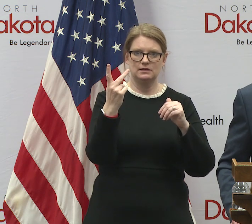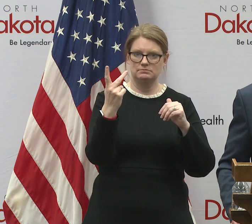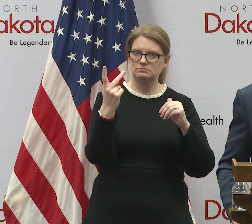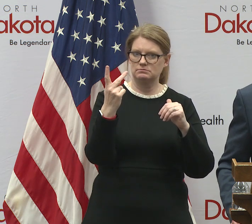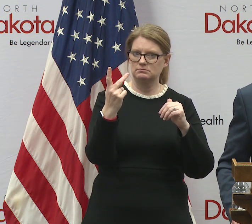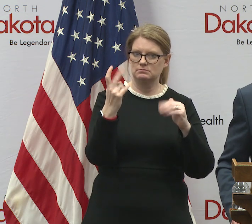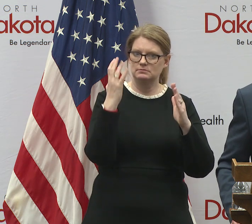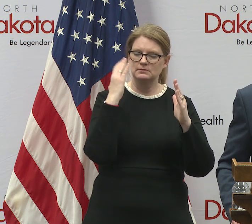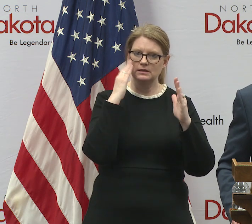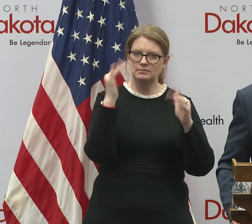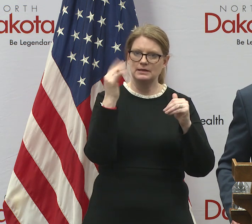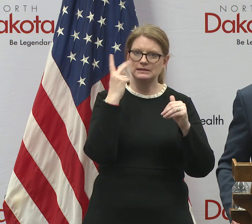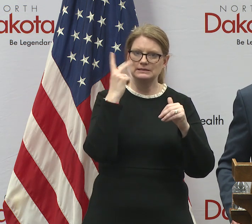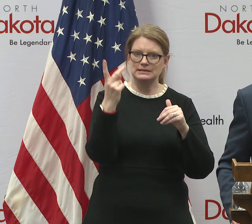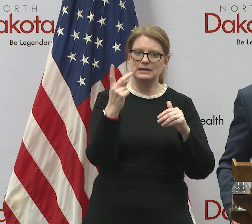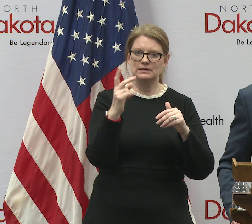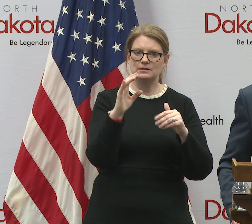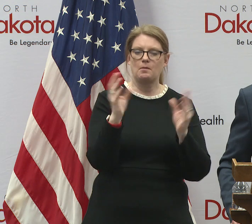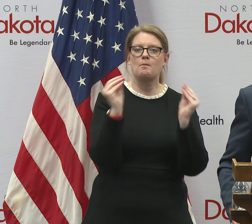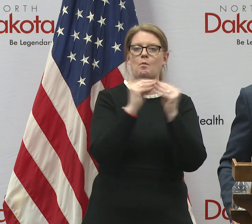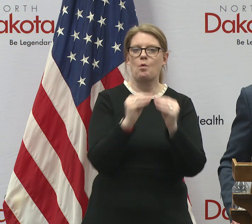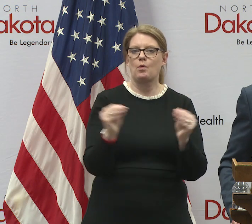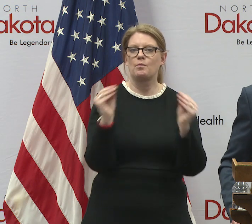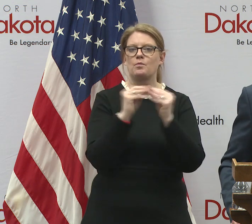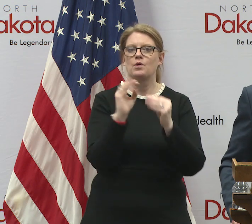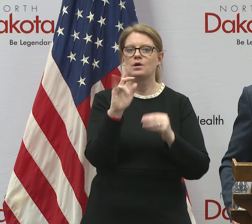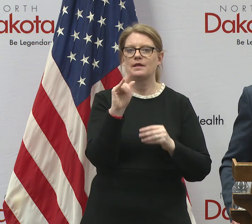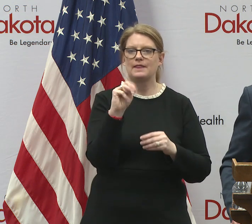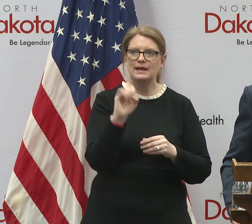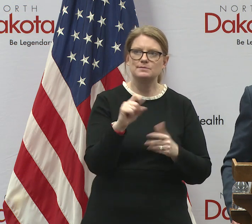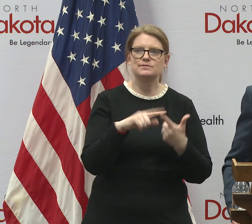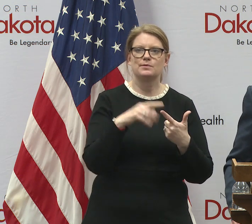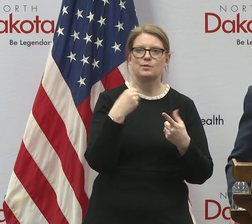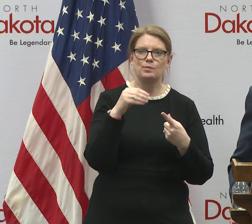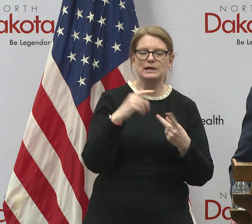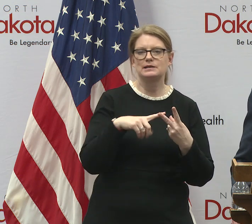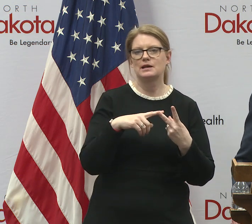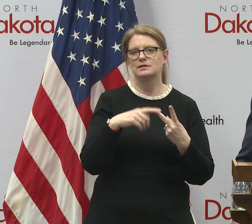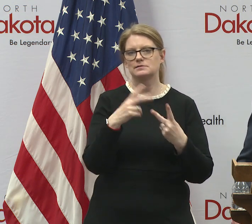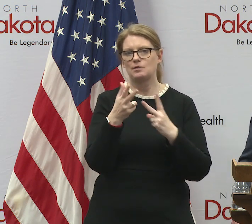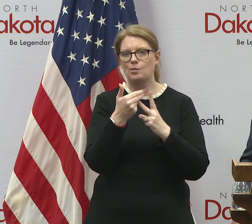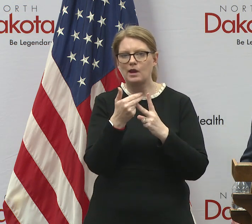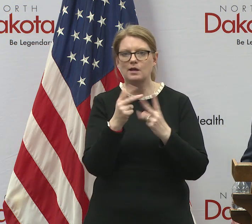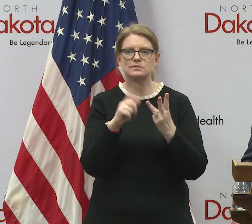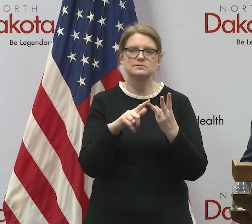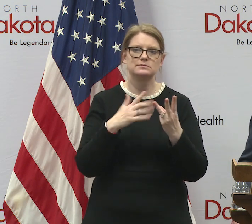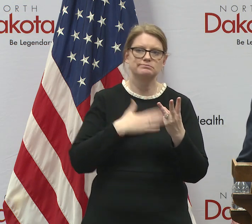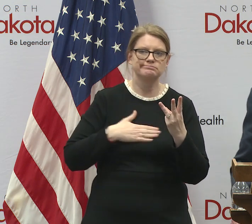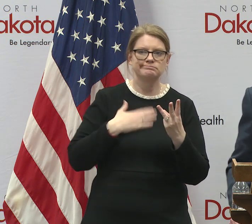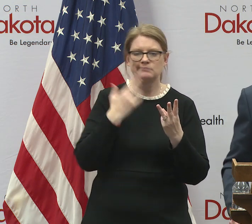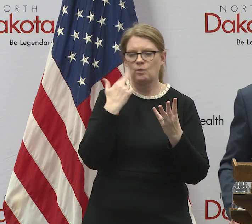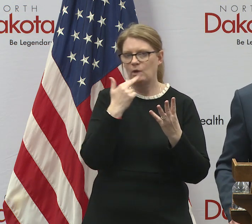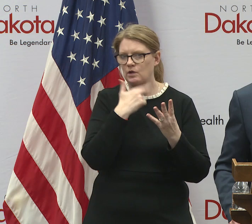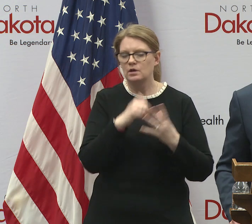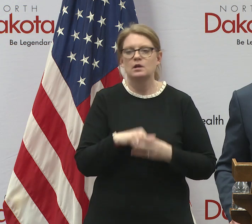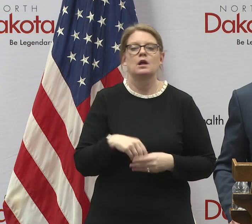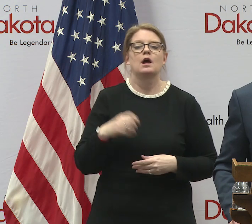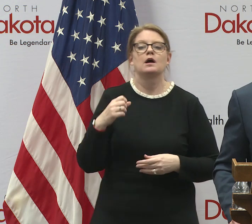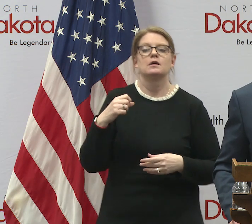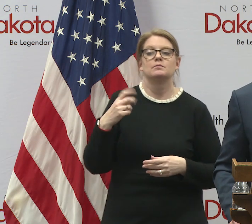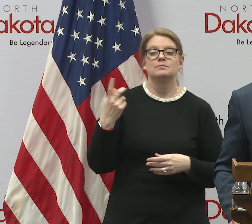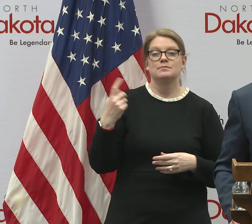when we'll expect to start seeing claims coming in from retail, hospitality, bars, restaurants, et cetera. I did talk to Senator Hoeven